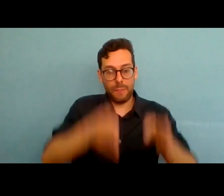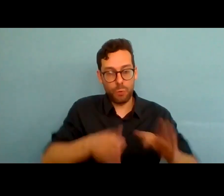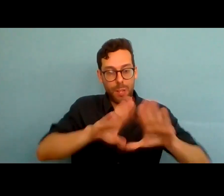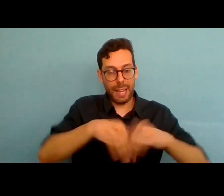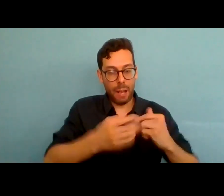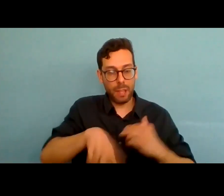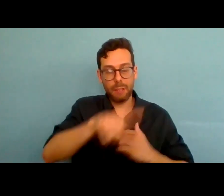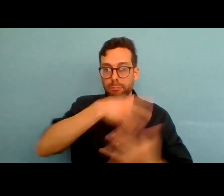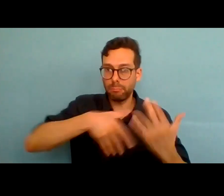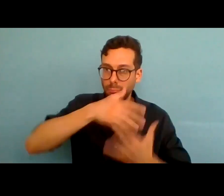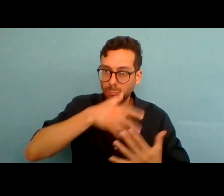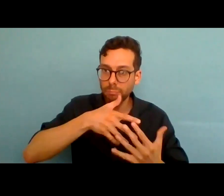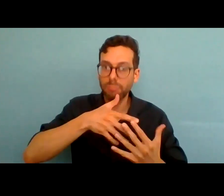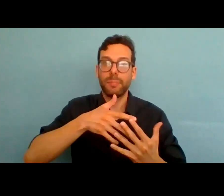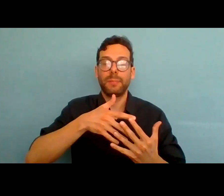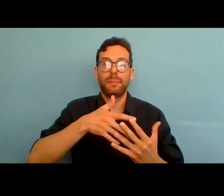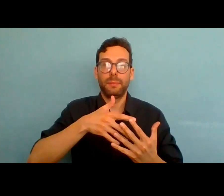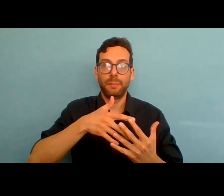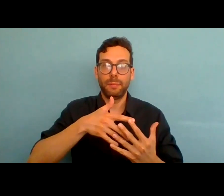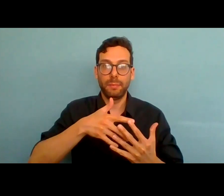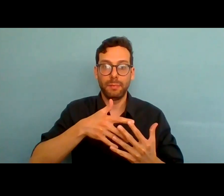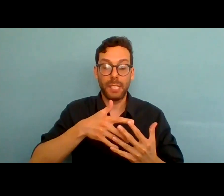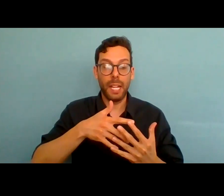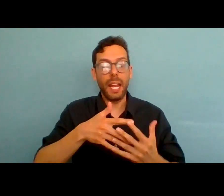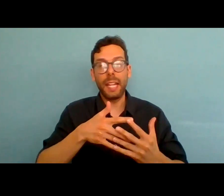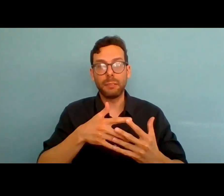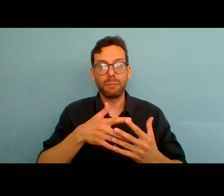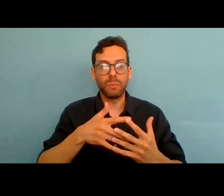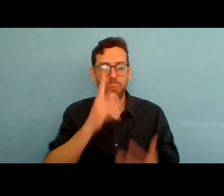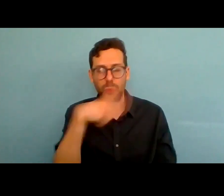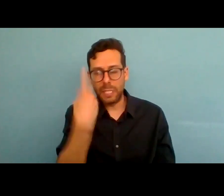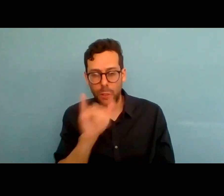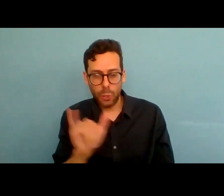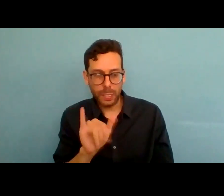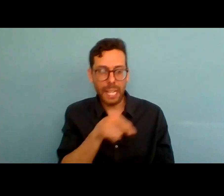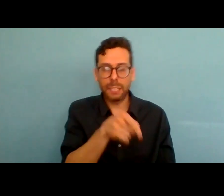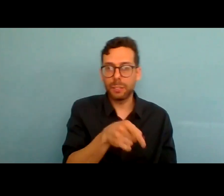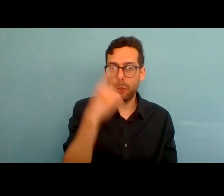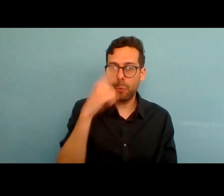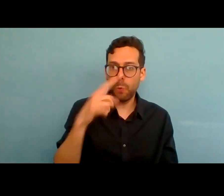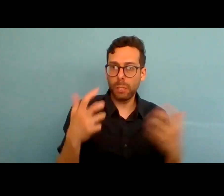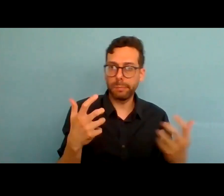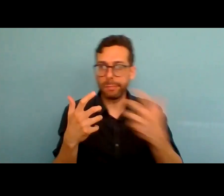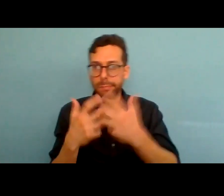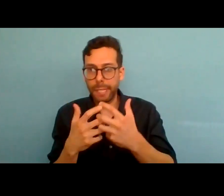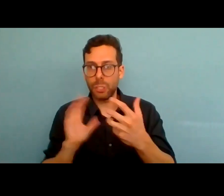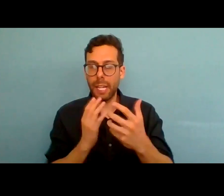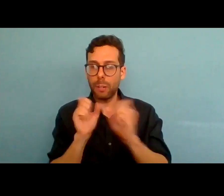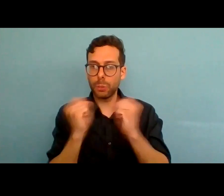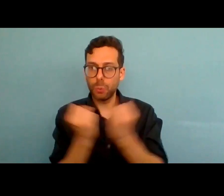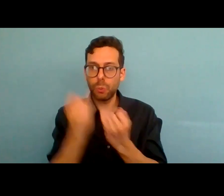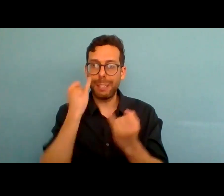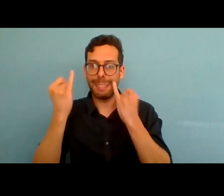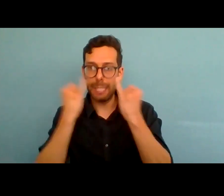how that individual is looking in the context of these social constructs or these social communication